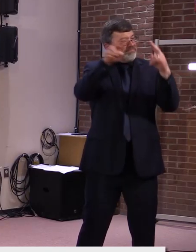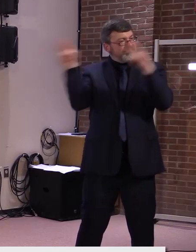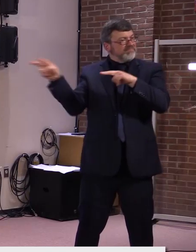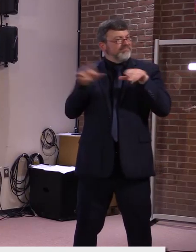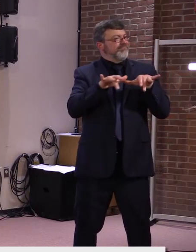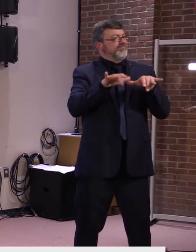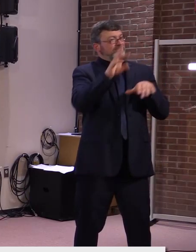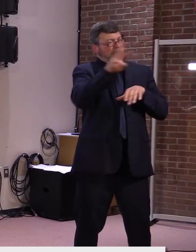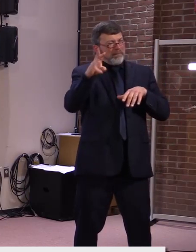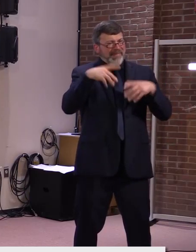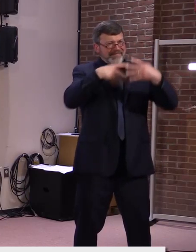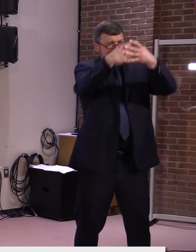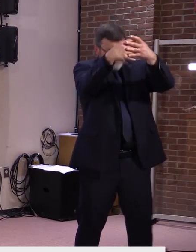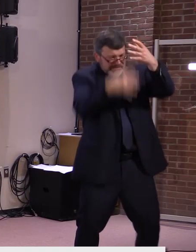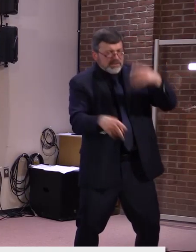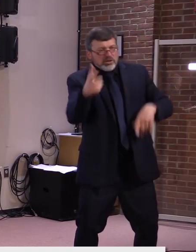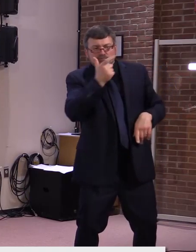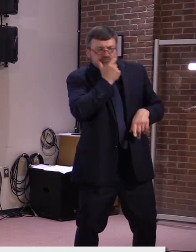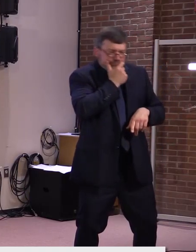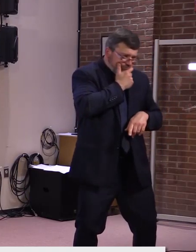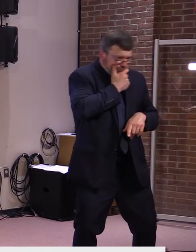healthvermont.gov/myvaccine, or you can call